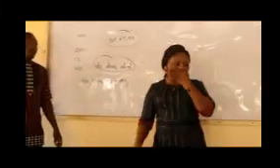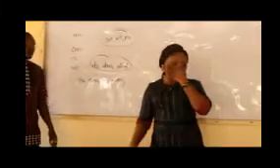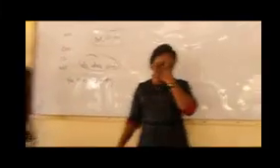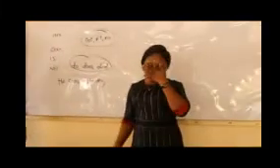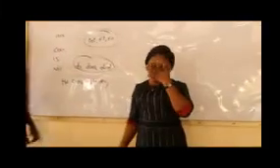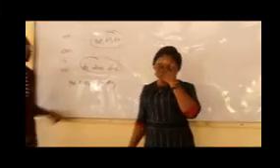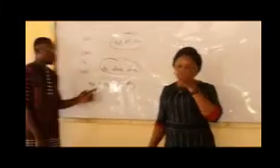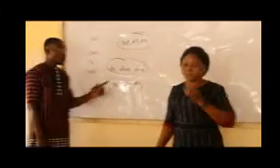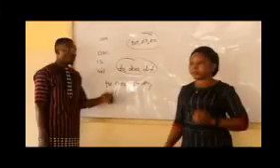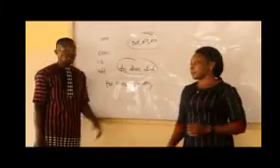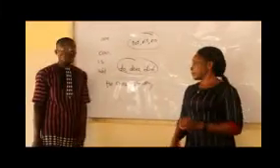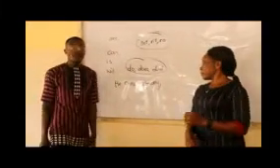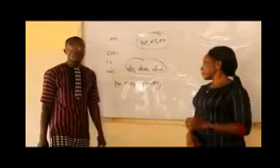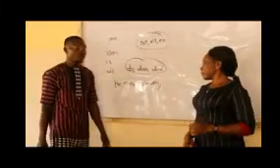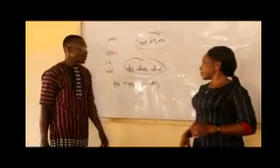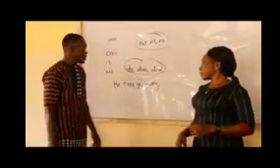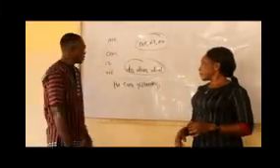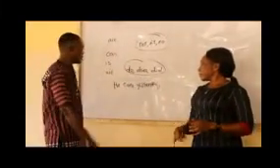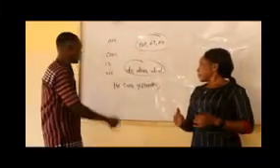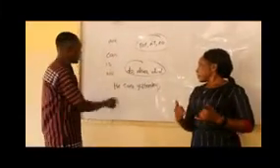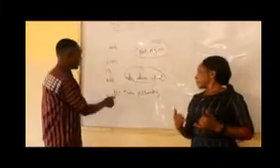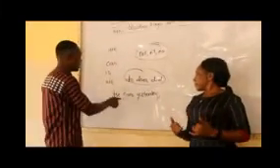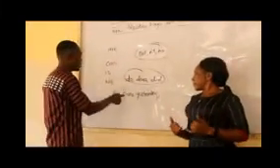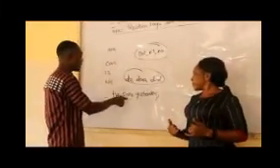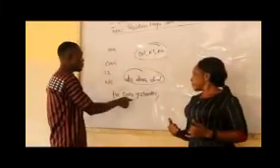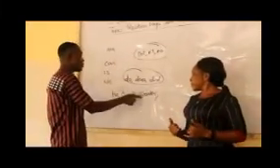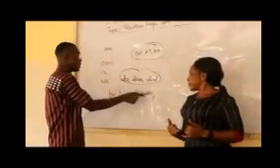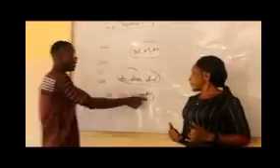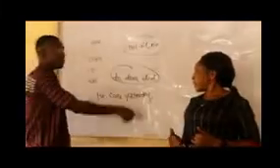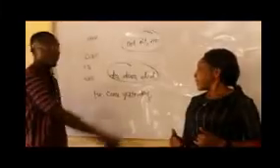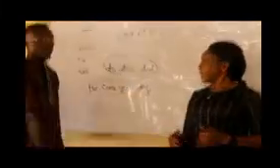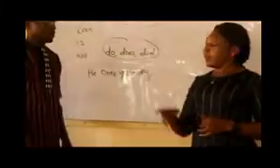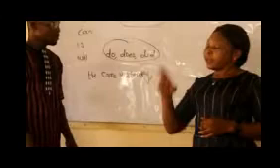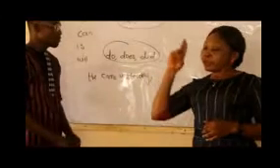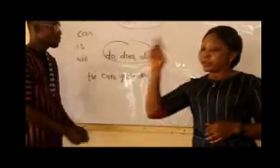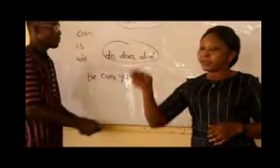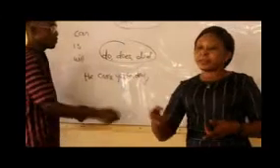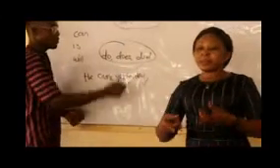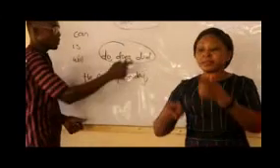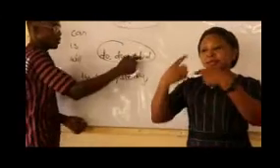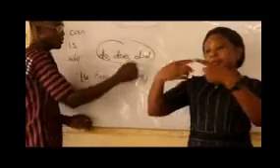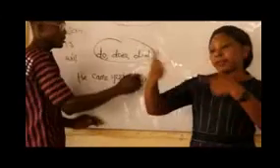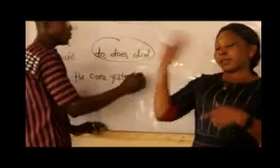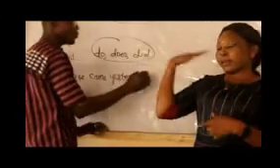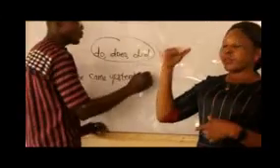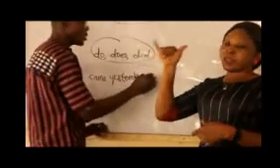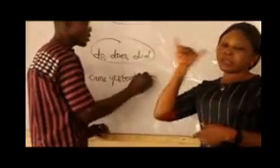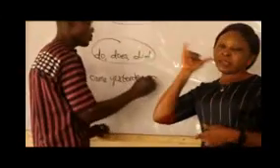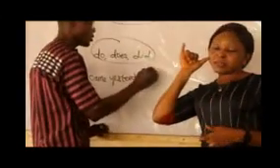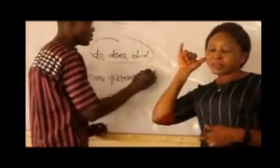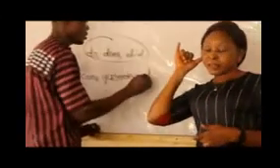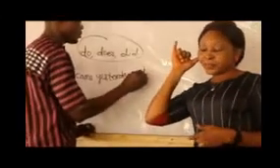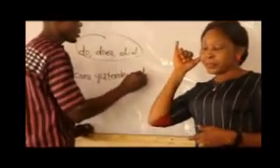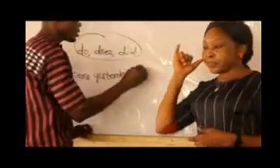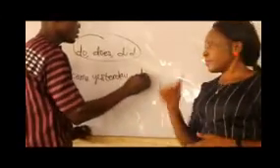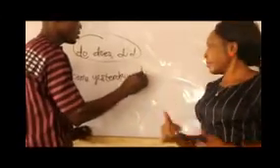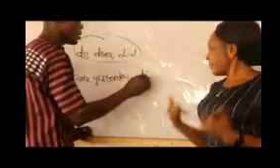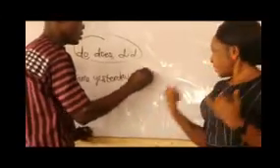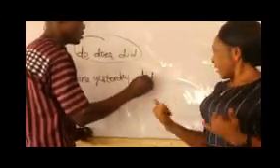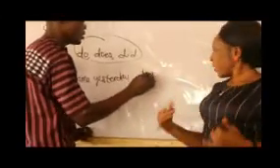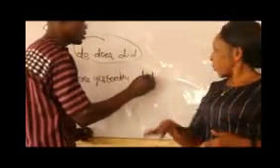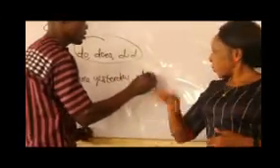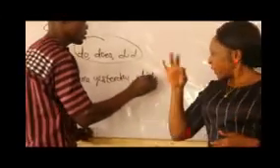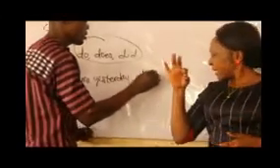verb. So what shall we have here? He came yesterday. You see, we pick because it's the past